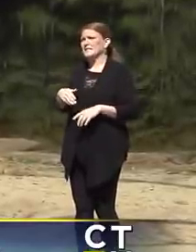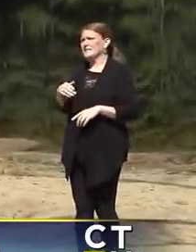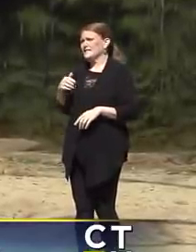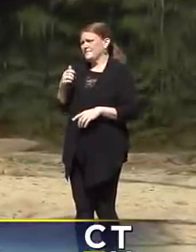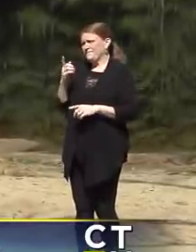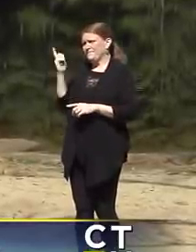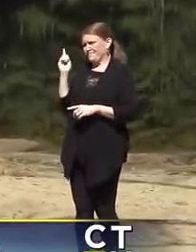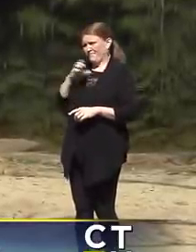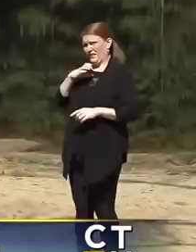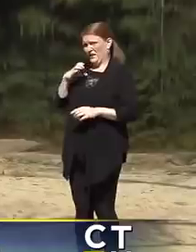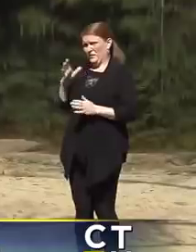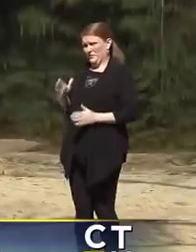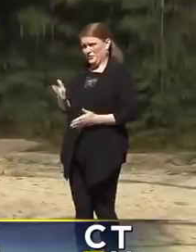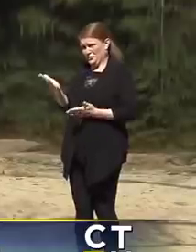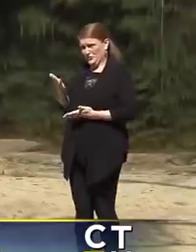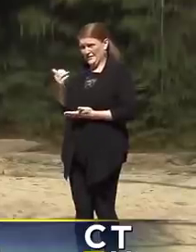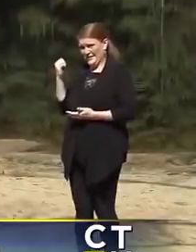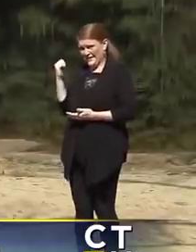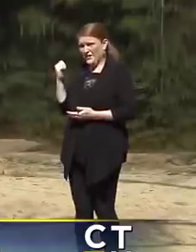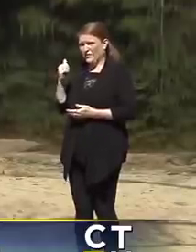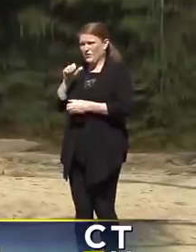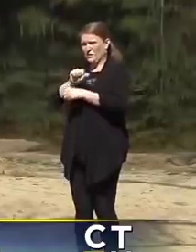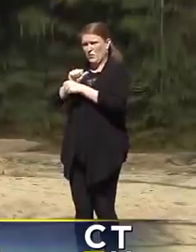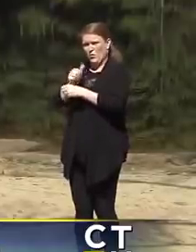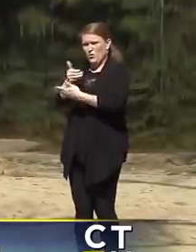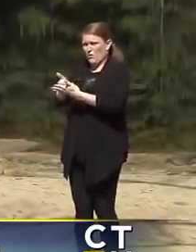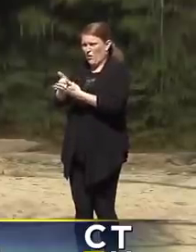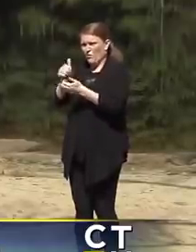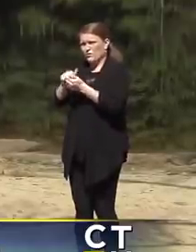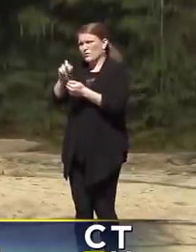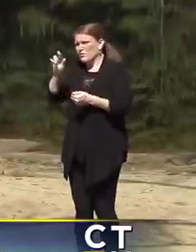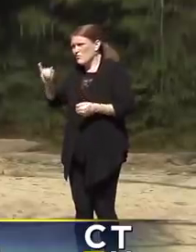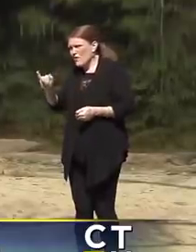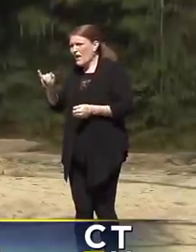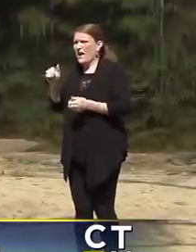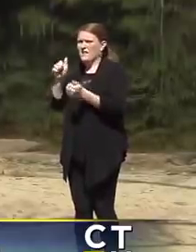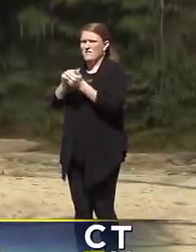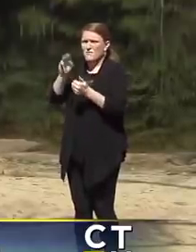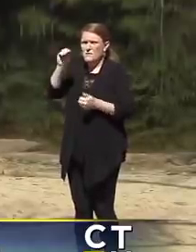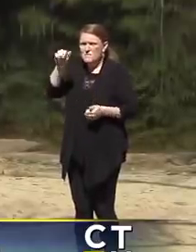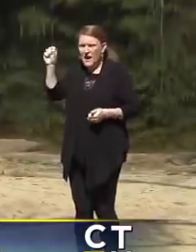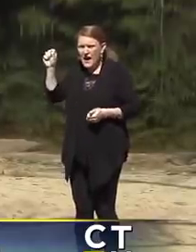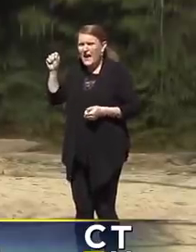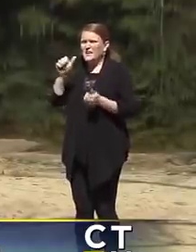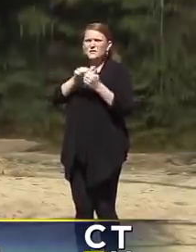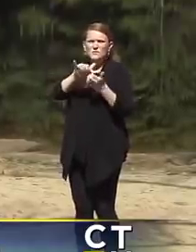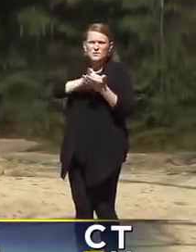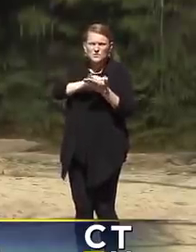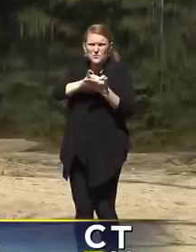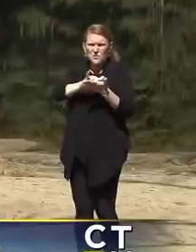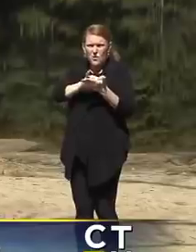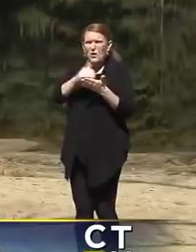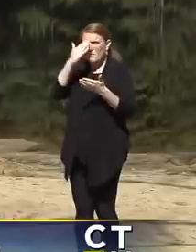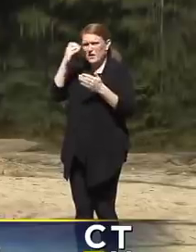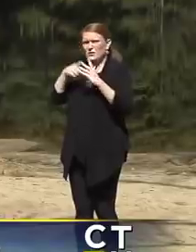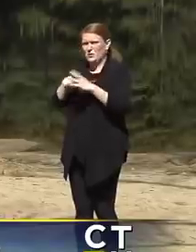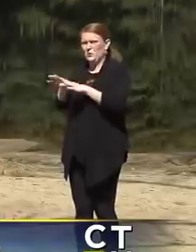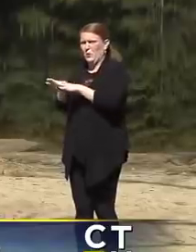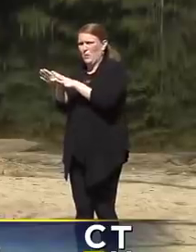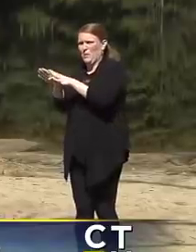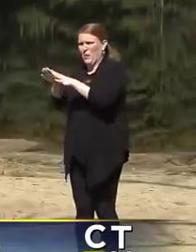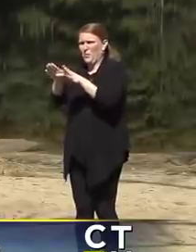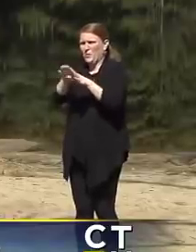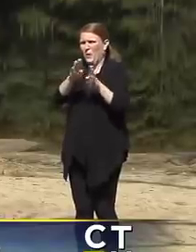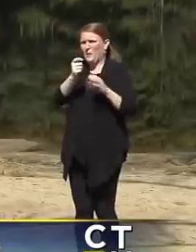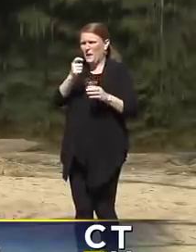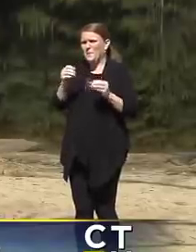regional neighbors here. Rhode Island is opening, Massachusetts is opening, New York on a limited basis. She's